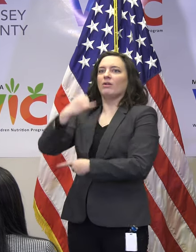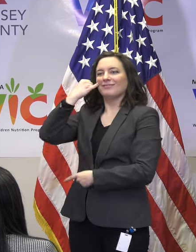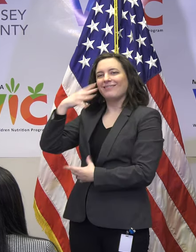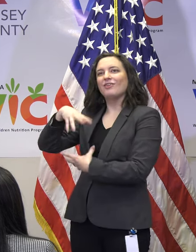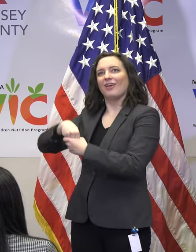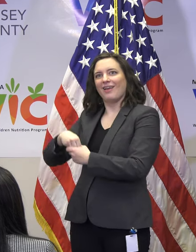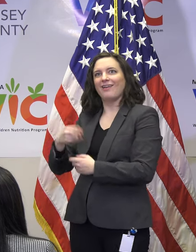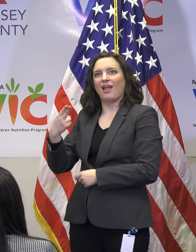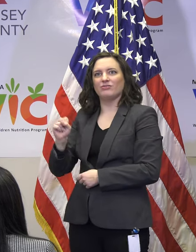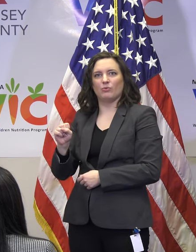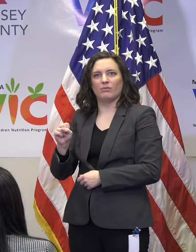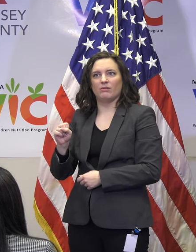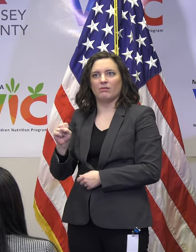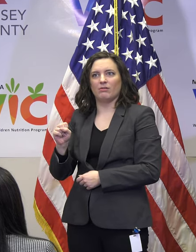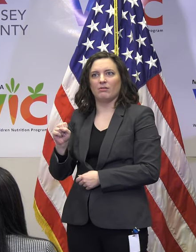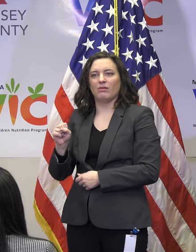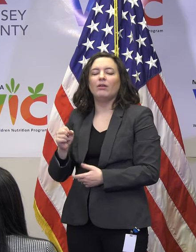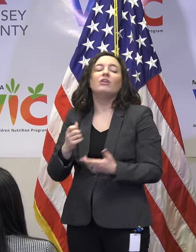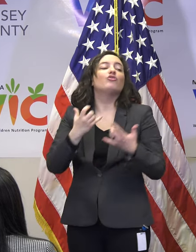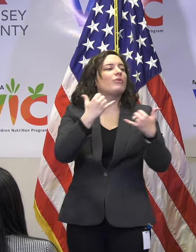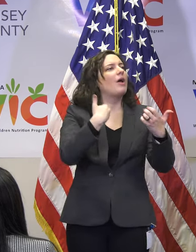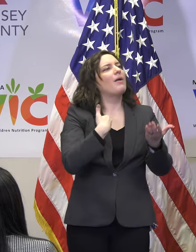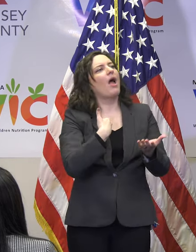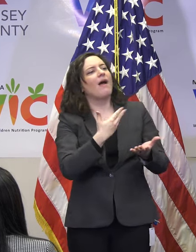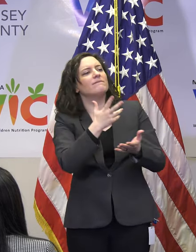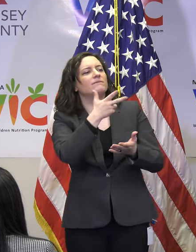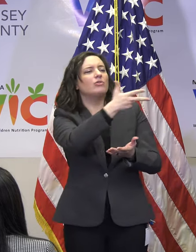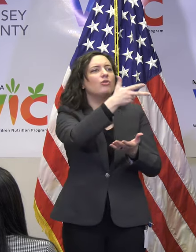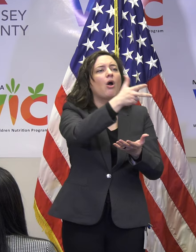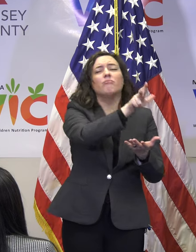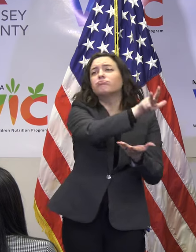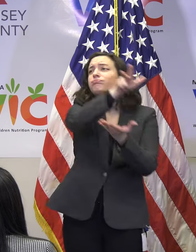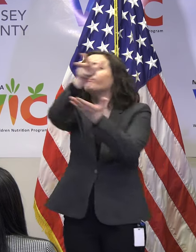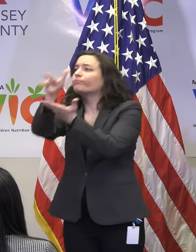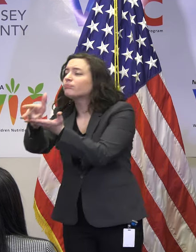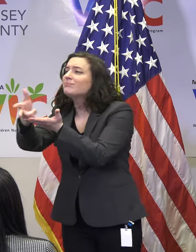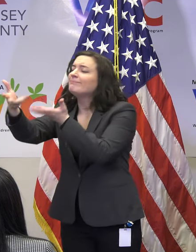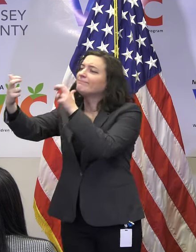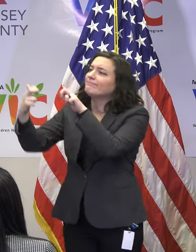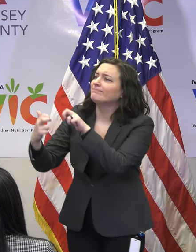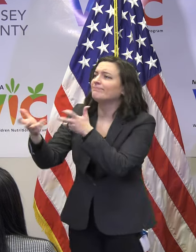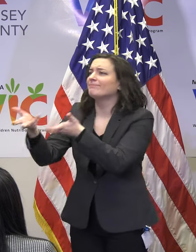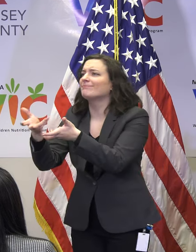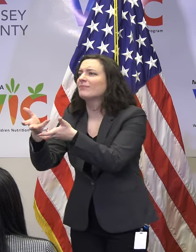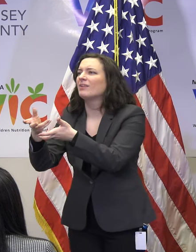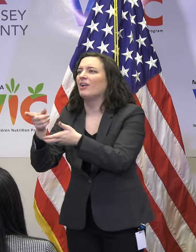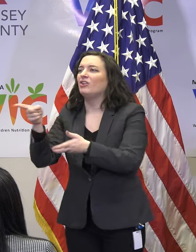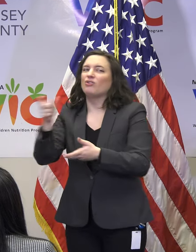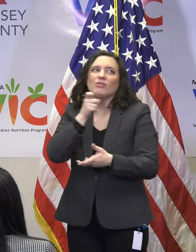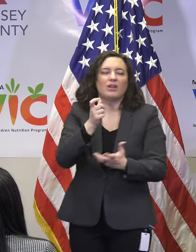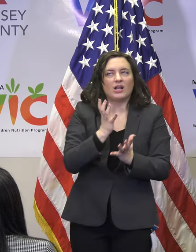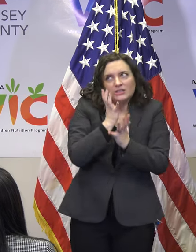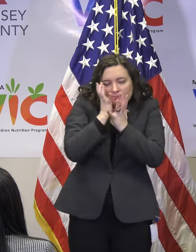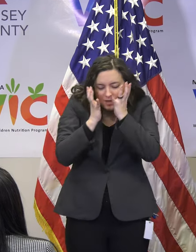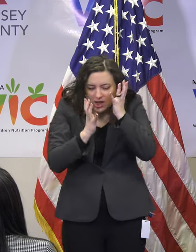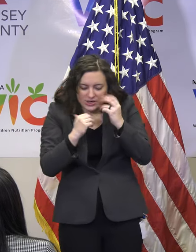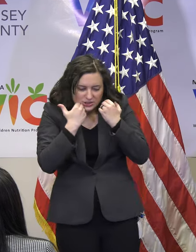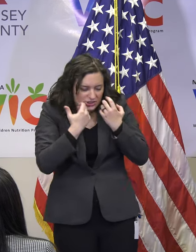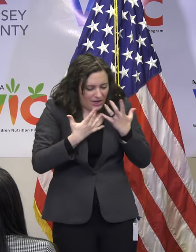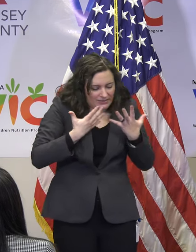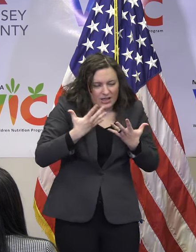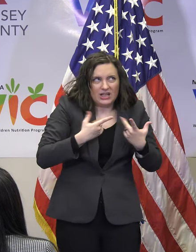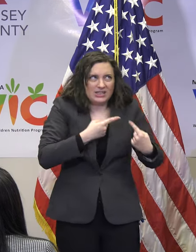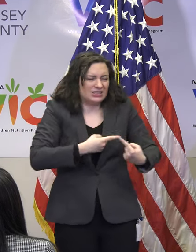clinic traveling to them and making it easier for them and not as embarrassing for them and not as difficult for them, and they're getting the